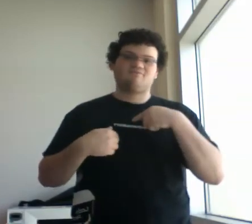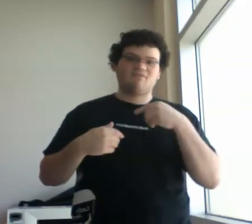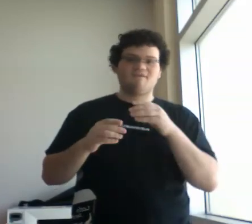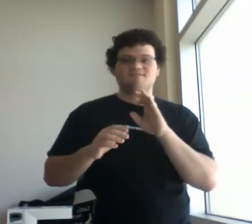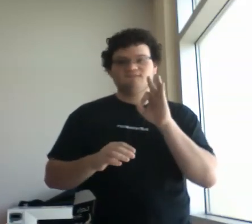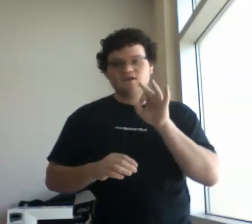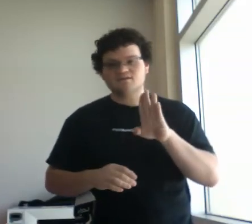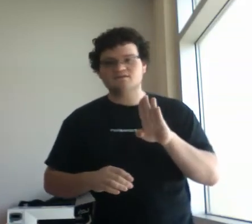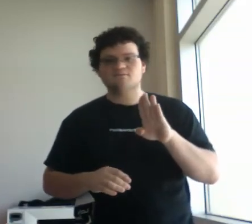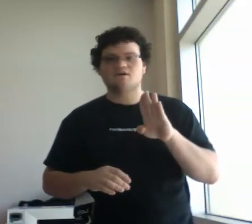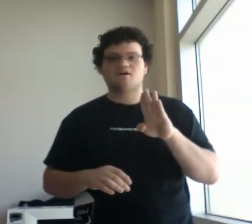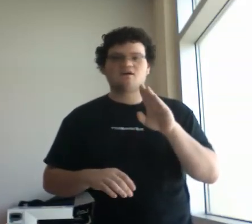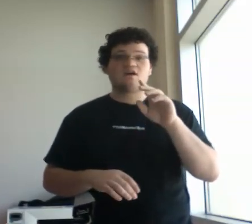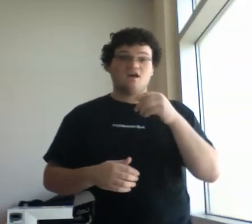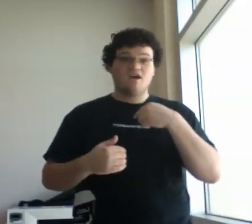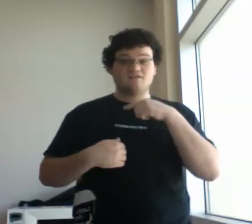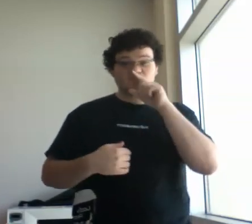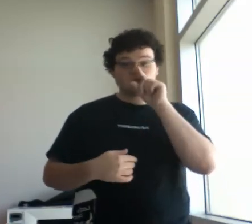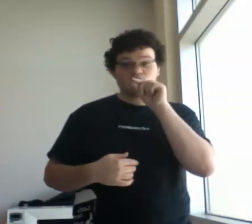at tjonesccsp, and you can